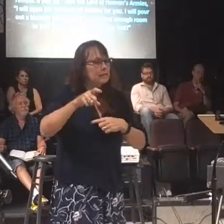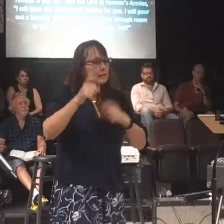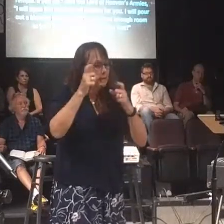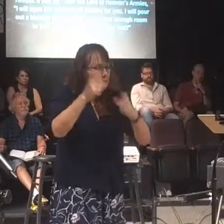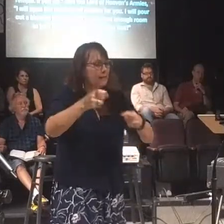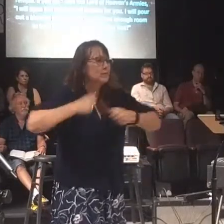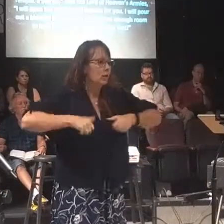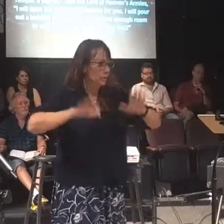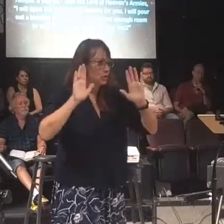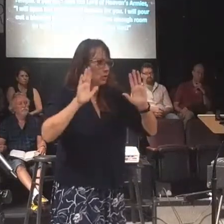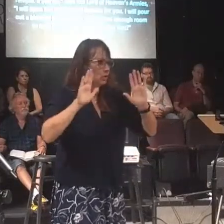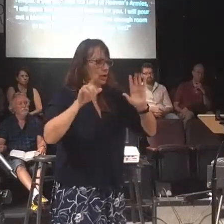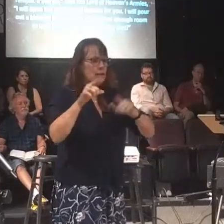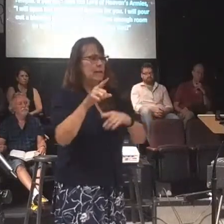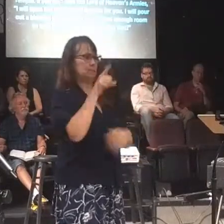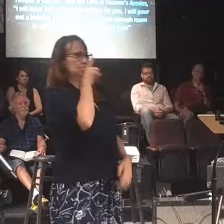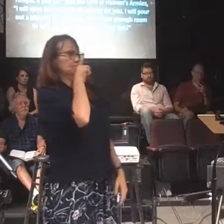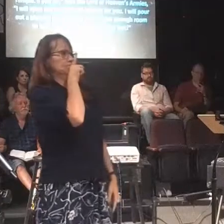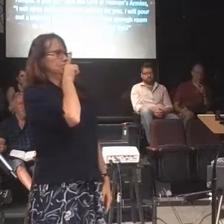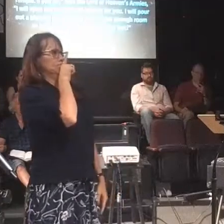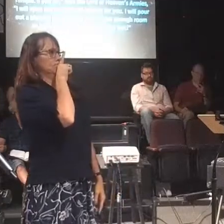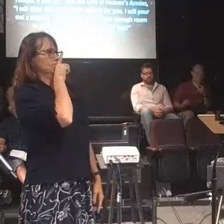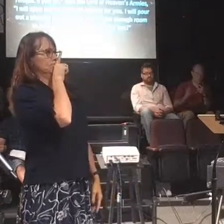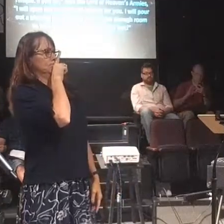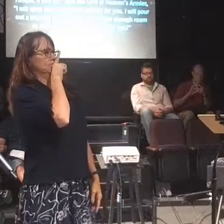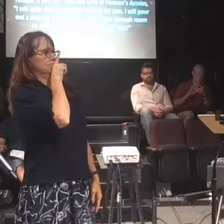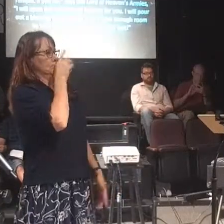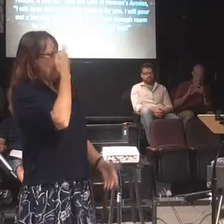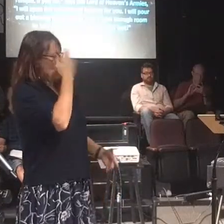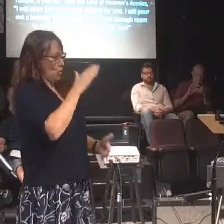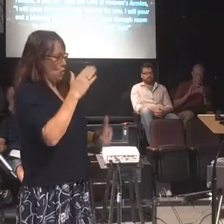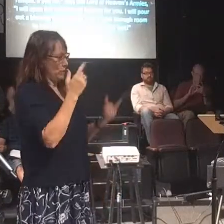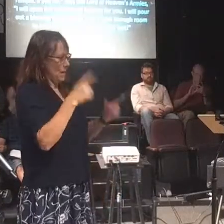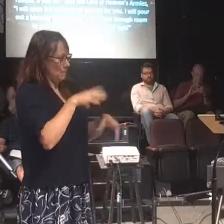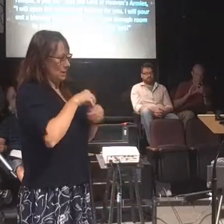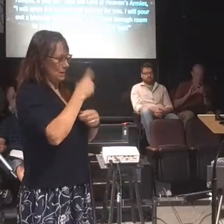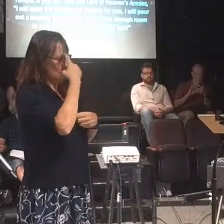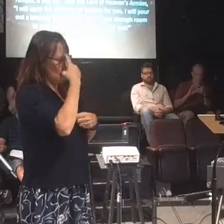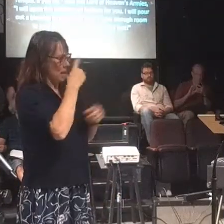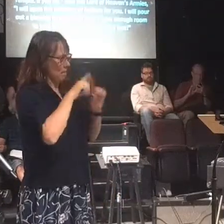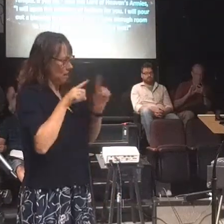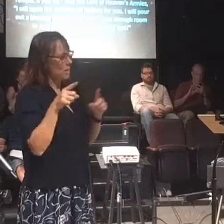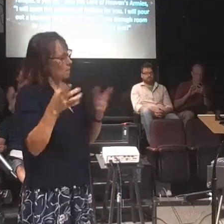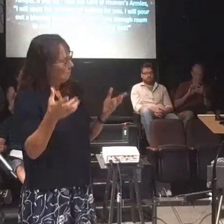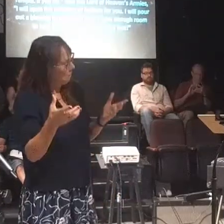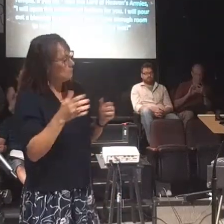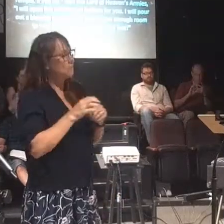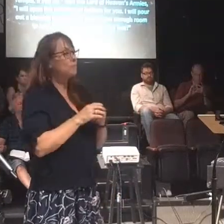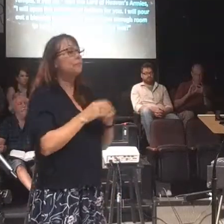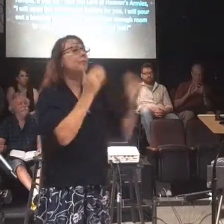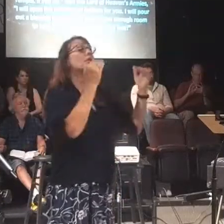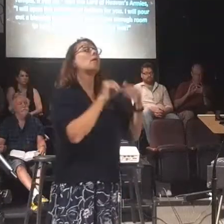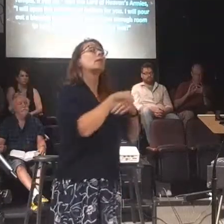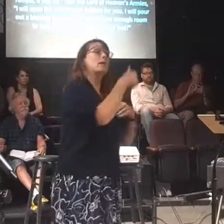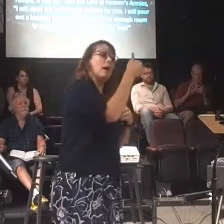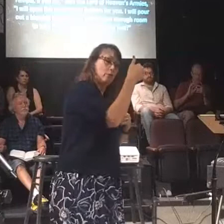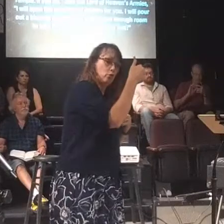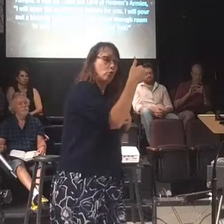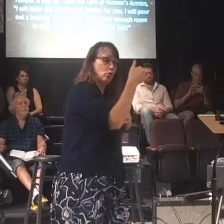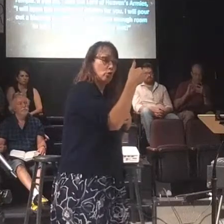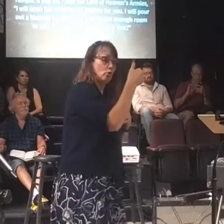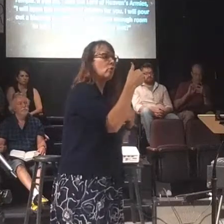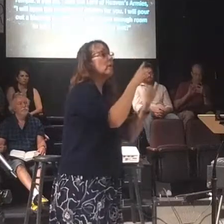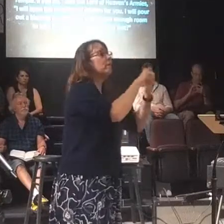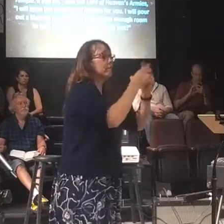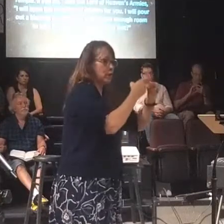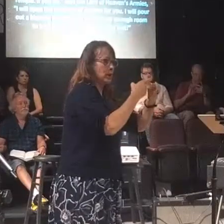fast forward, I think it was 3 years later, a common friend of ours was telling me this story about this guy. And it was so